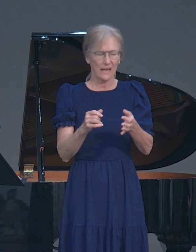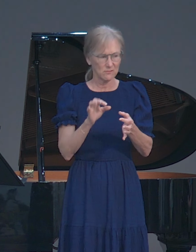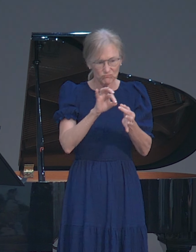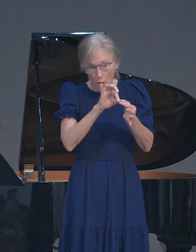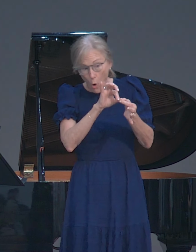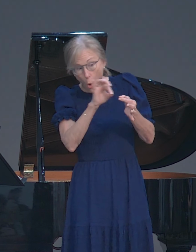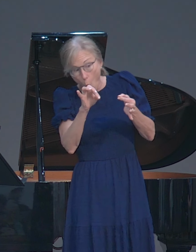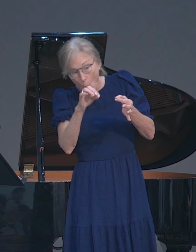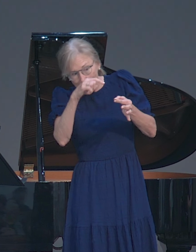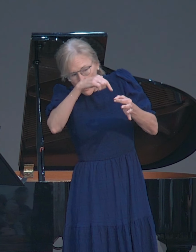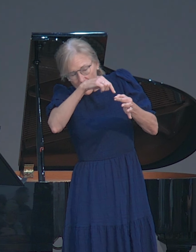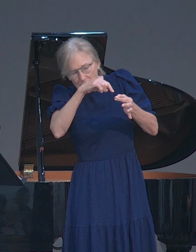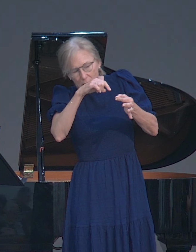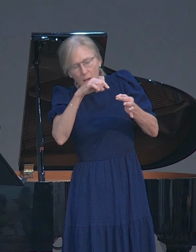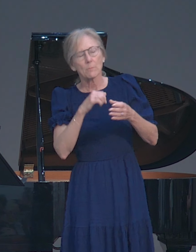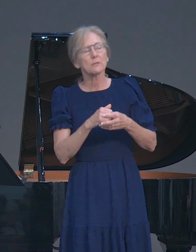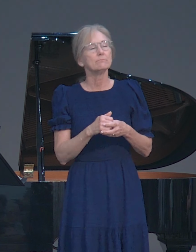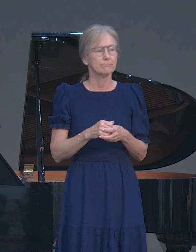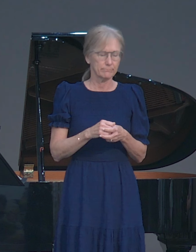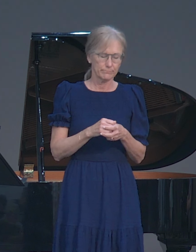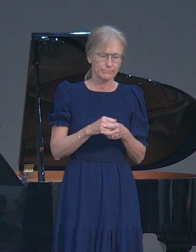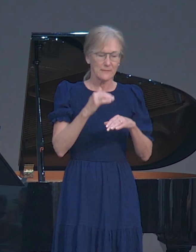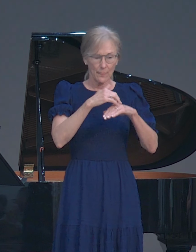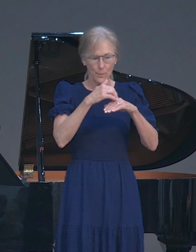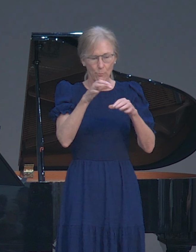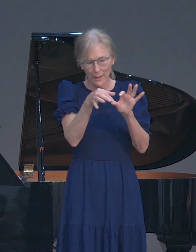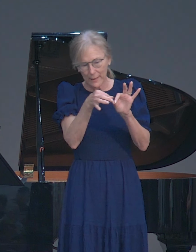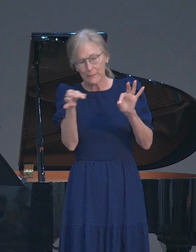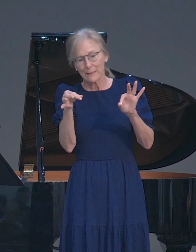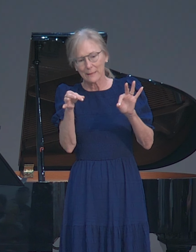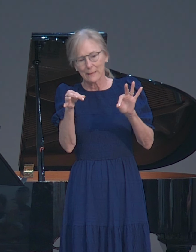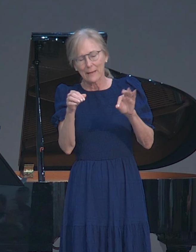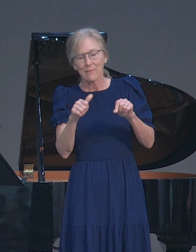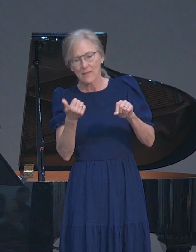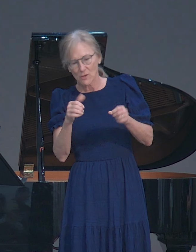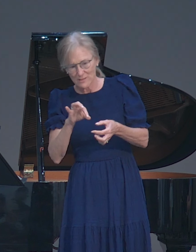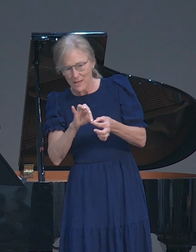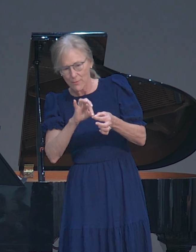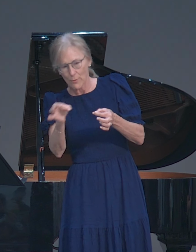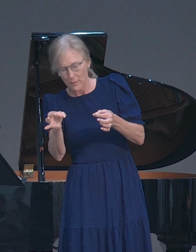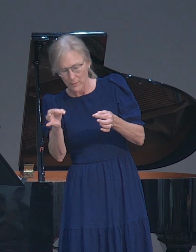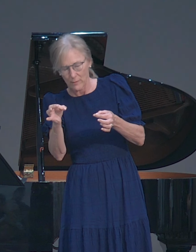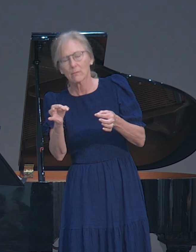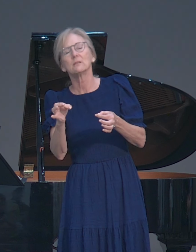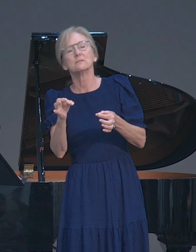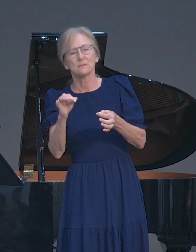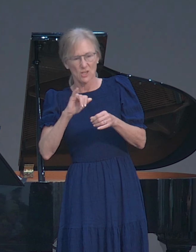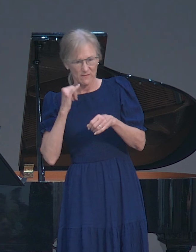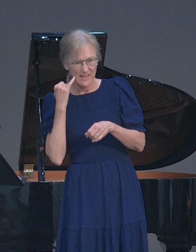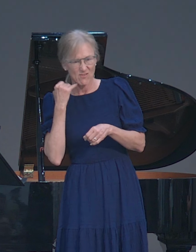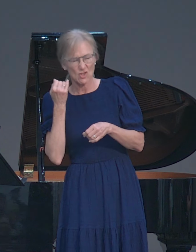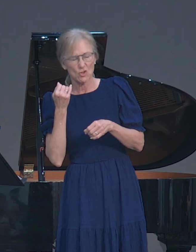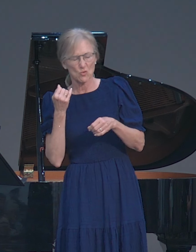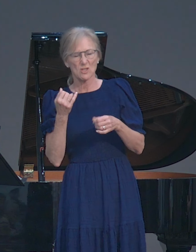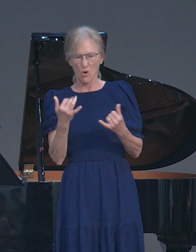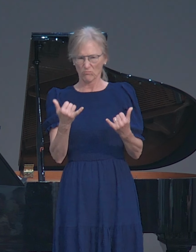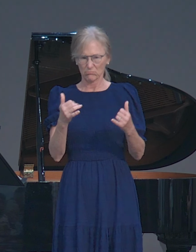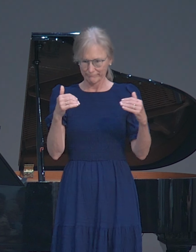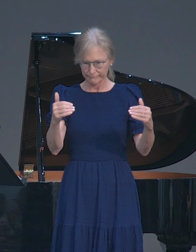one on the very top you can open and pull out the cracker, and then there's another one you can pull off to open up for the